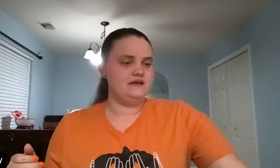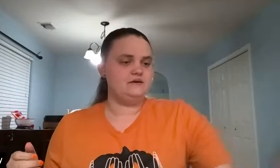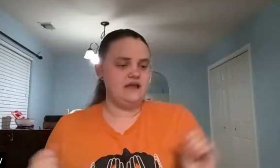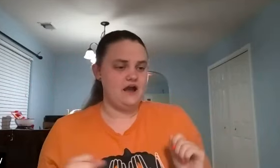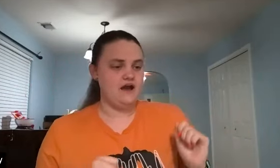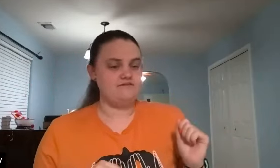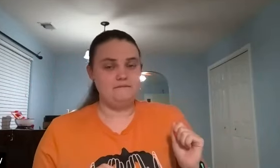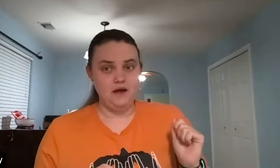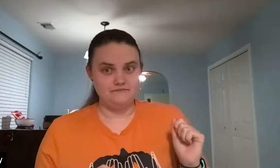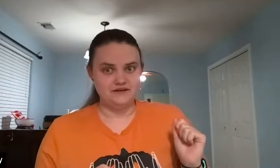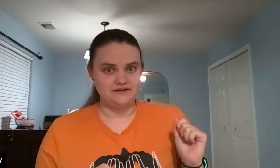Then we have pumpkin.